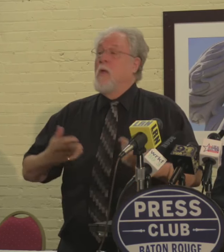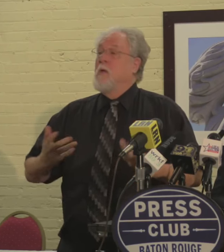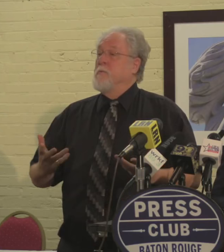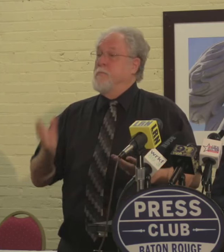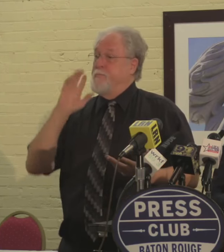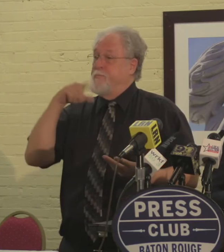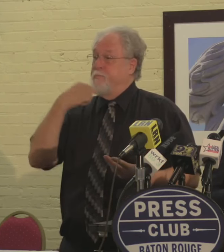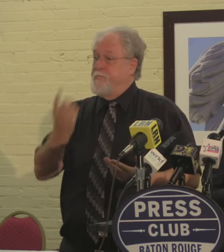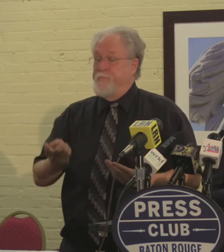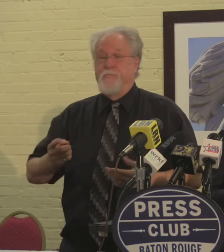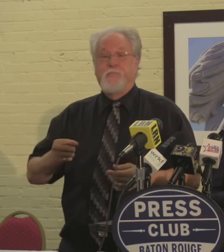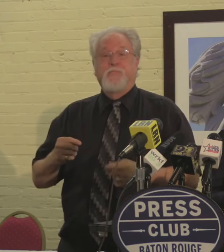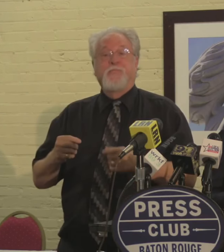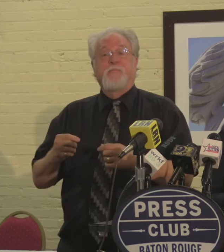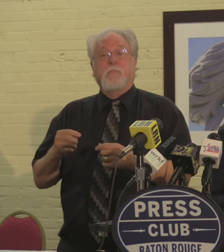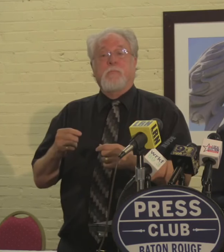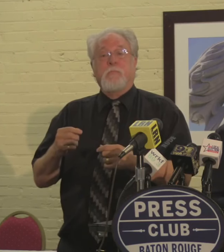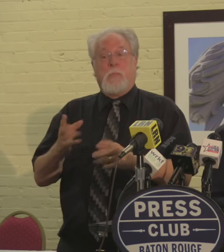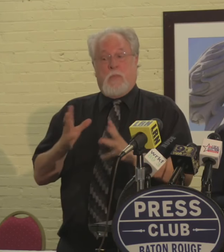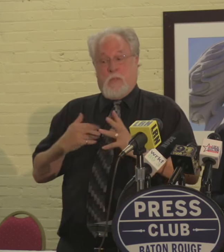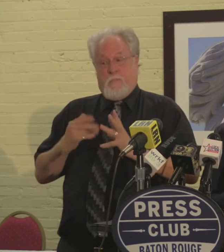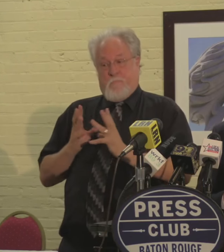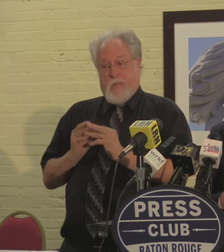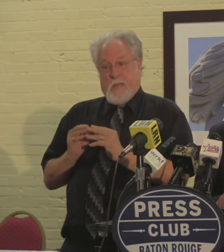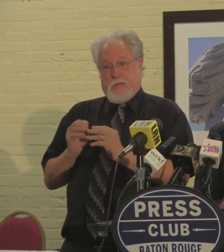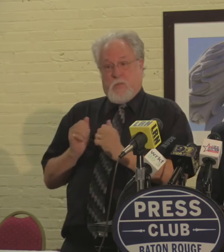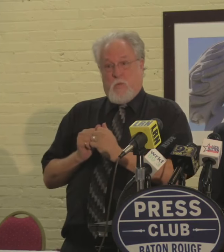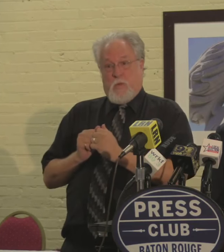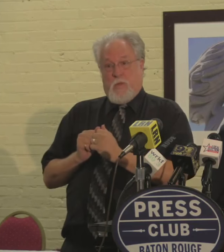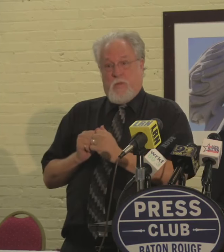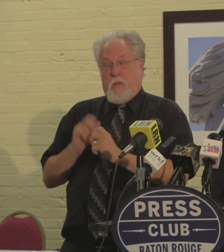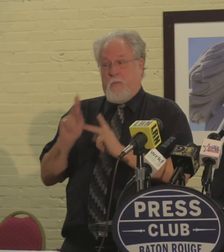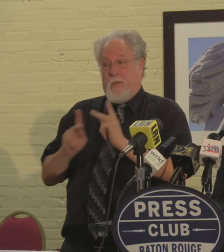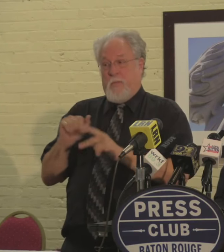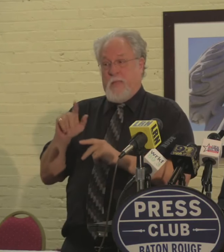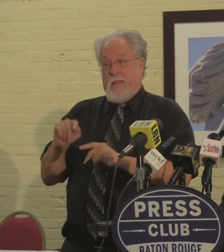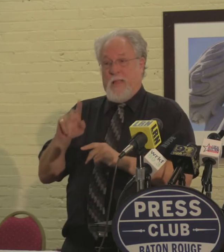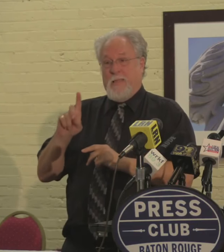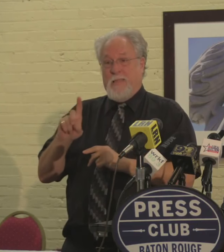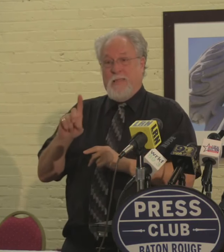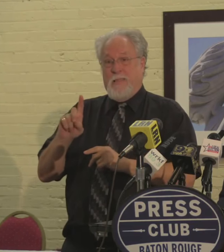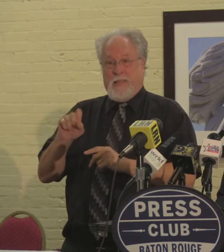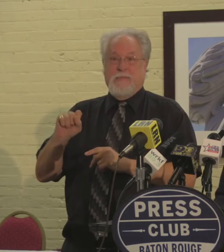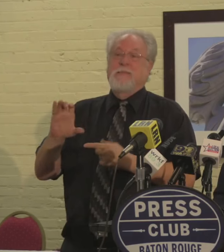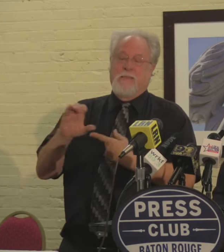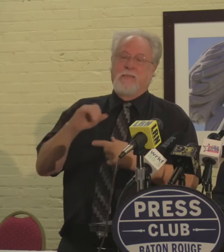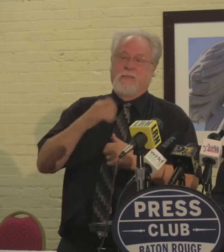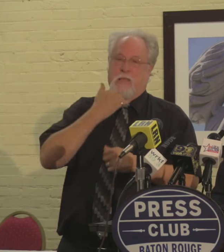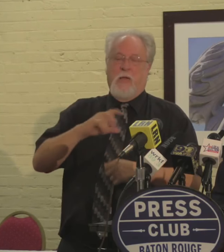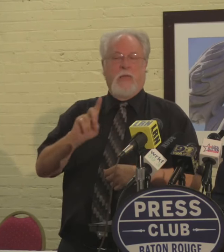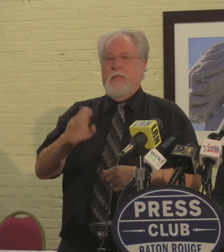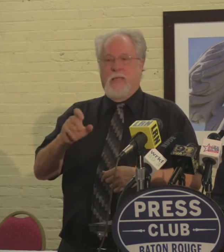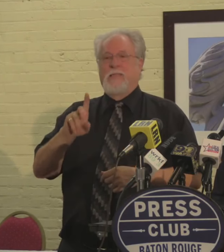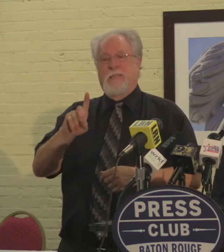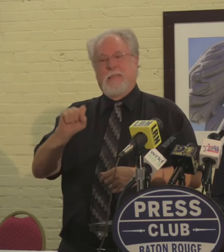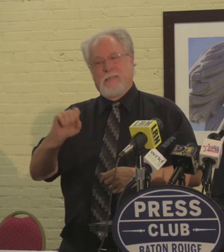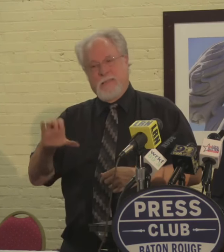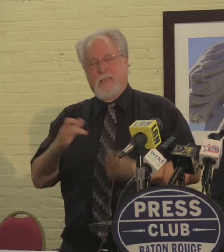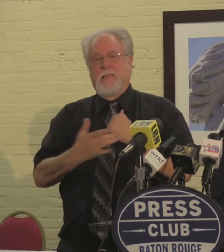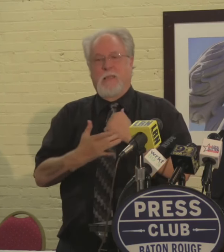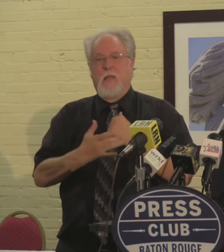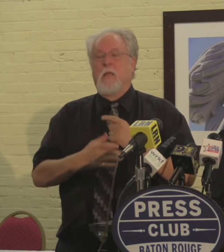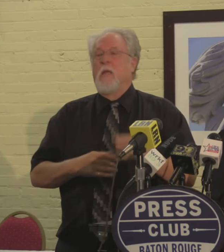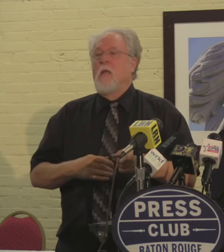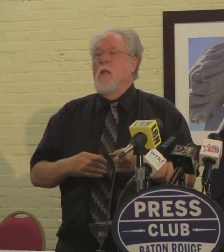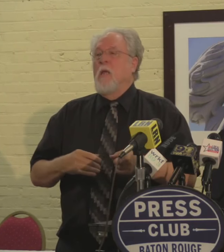tell you this, from my meetings with the folks at DXC Technologies, if Louisiana